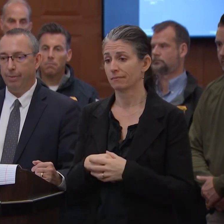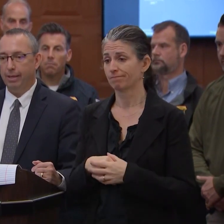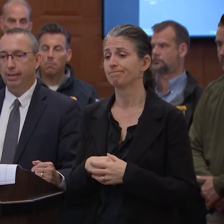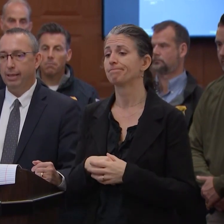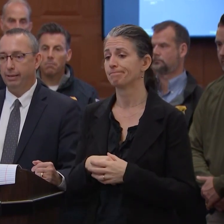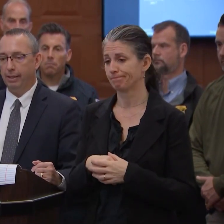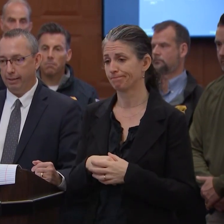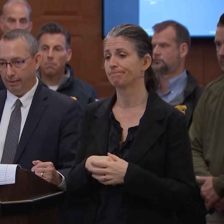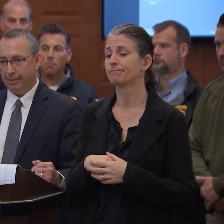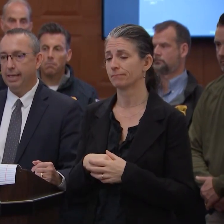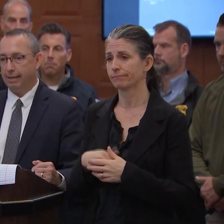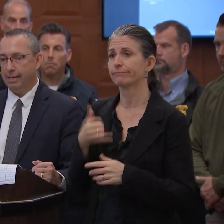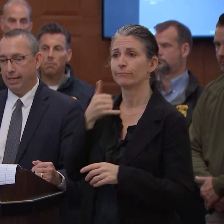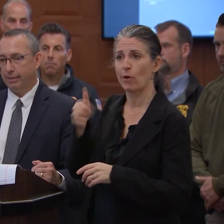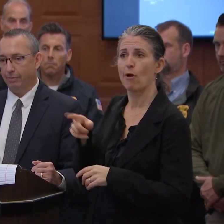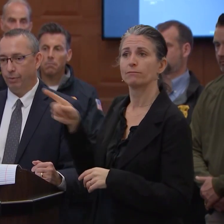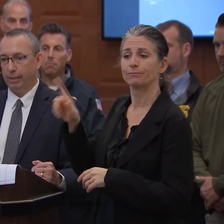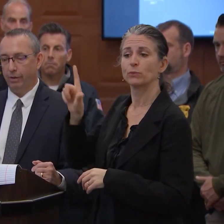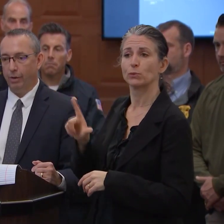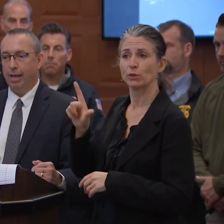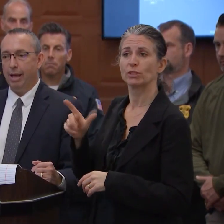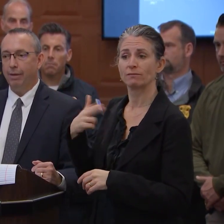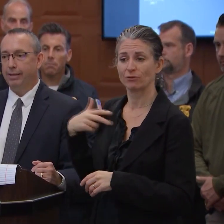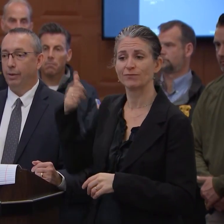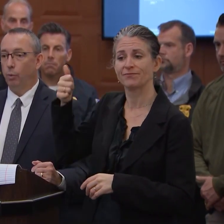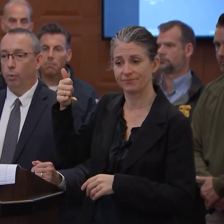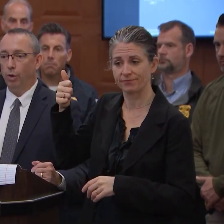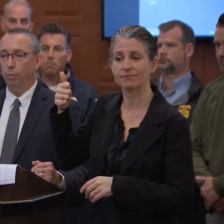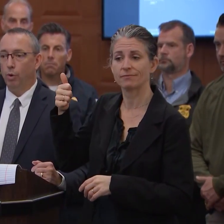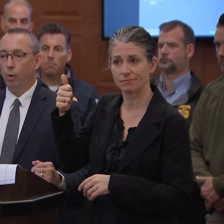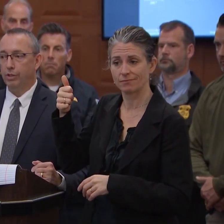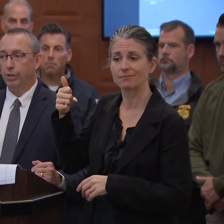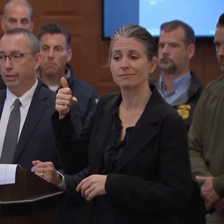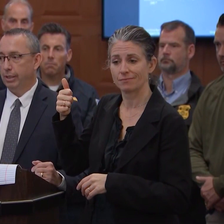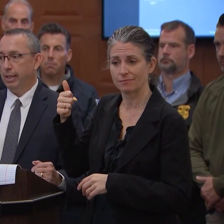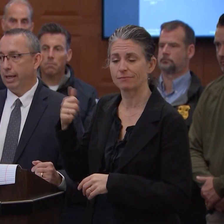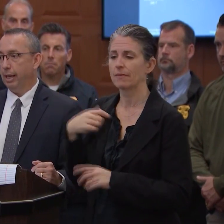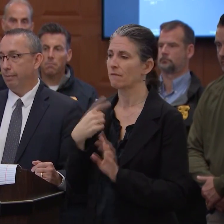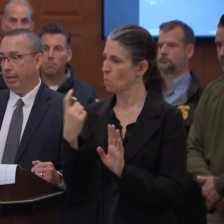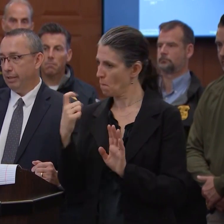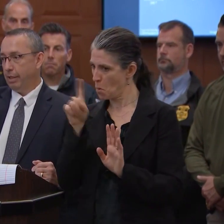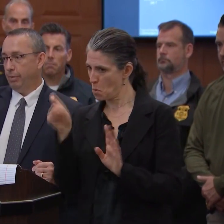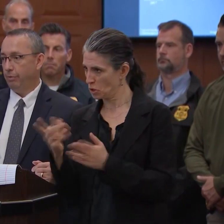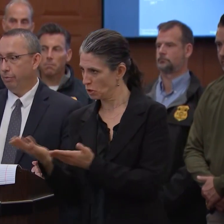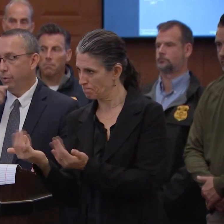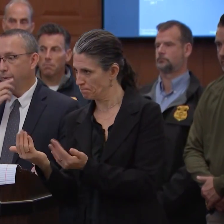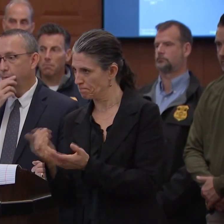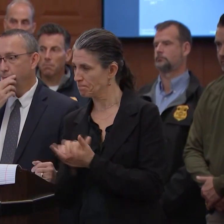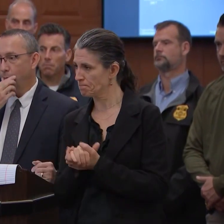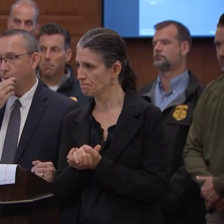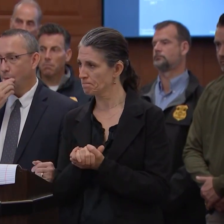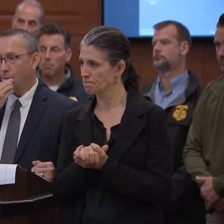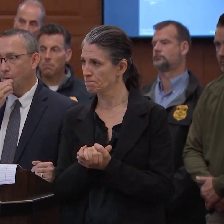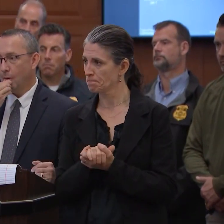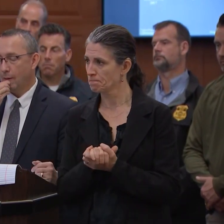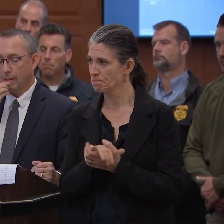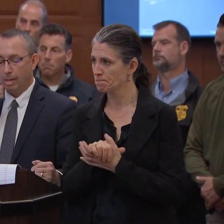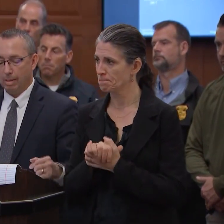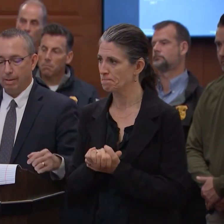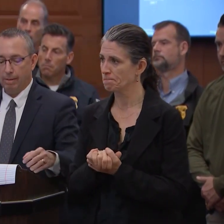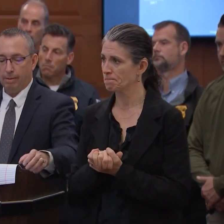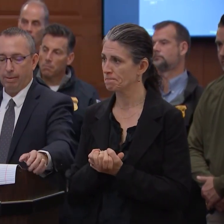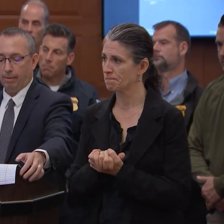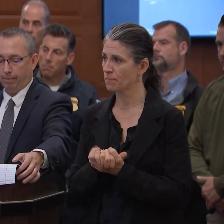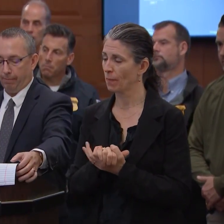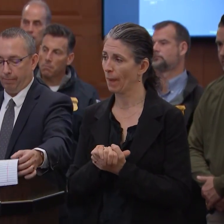him that, again, that next level can occur. I'm going to take one more question, and it's going to be from you, ma'am. Understanding that